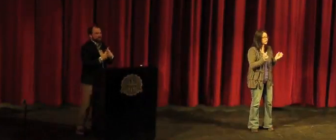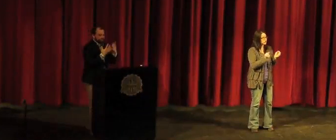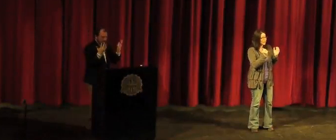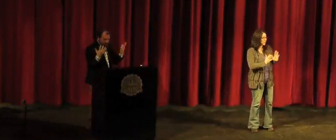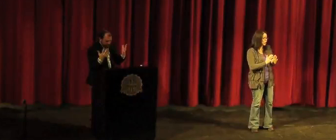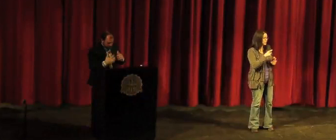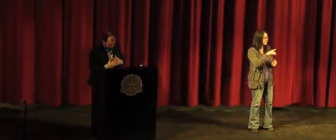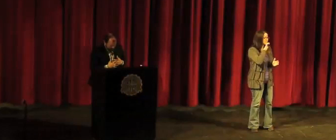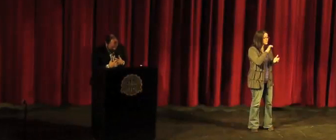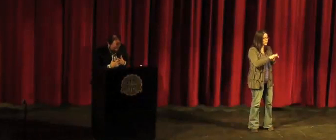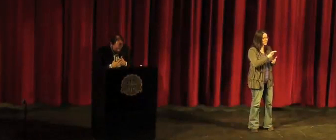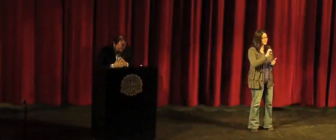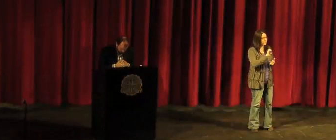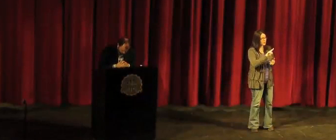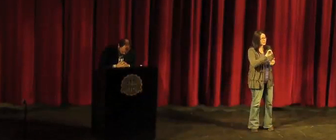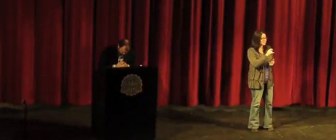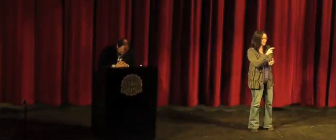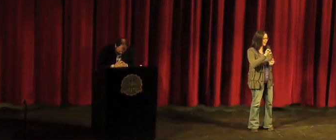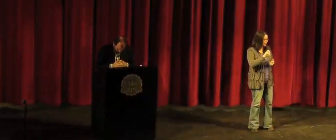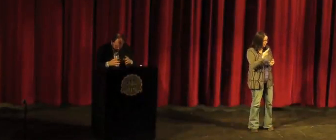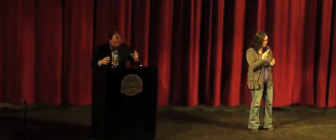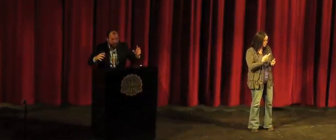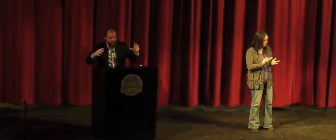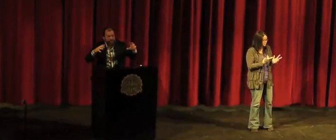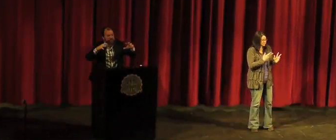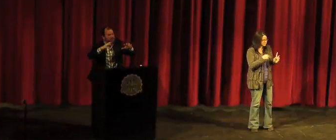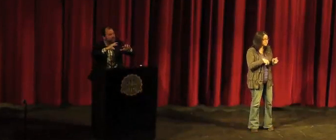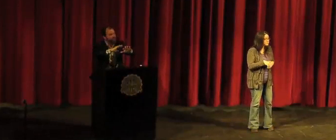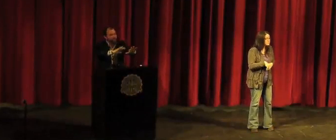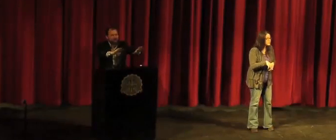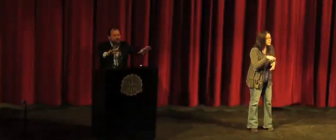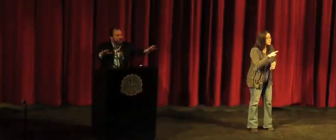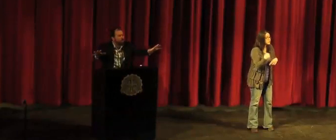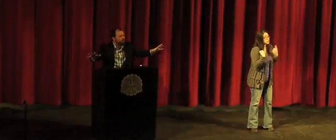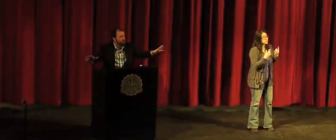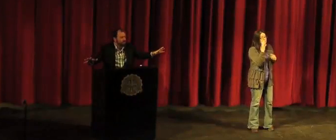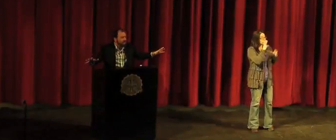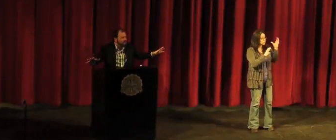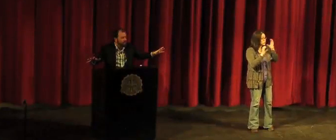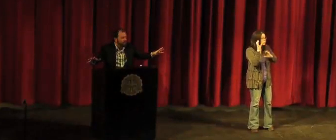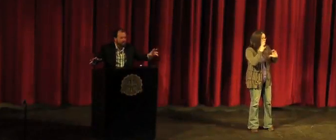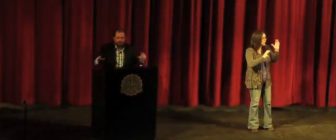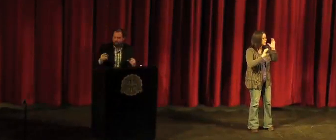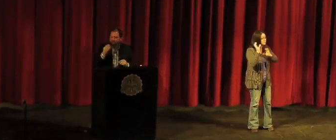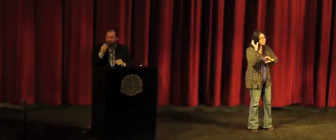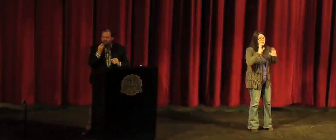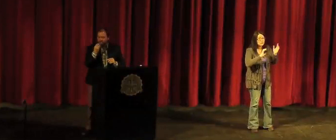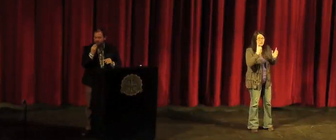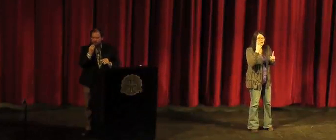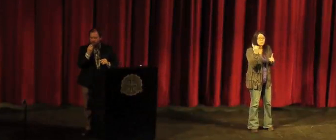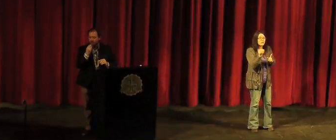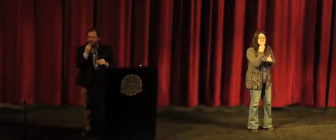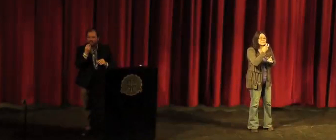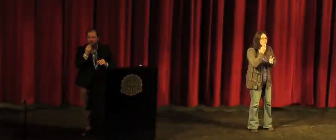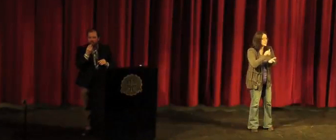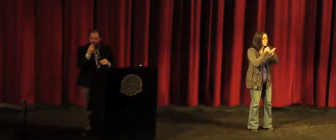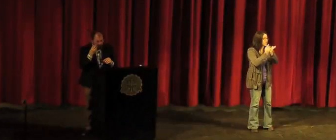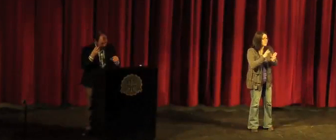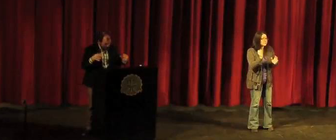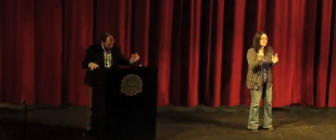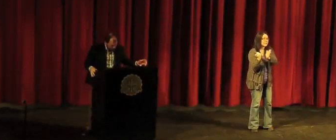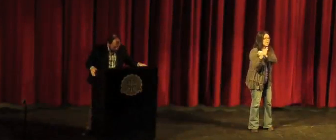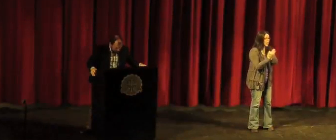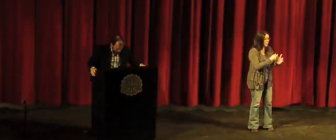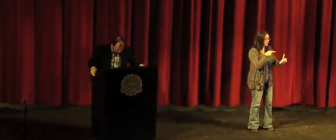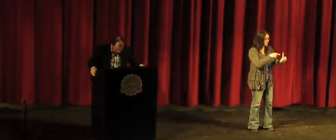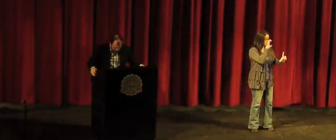played by the marvelous Helen Bonham Carter. She's been searching all over town for speech therapists who can help